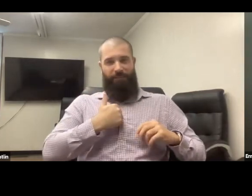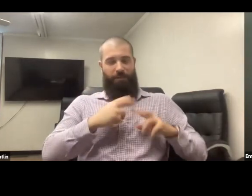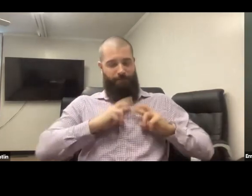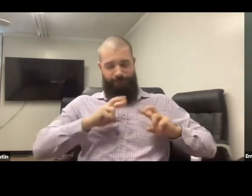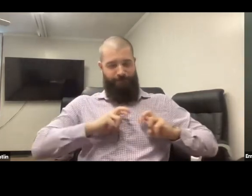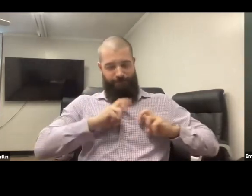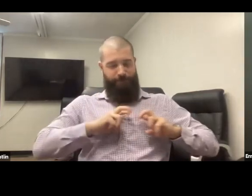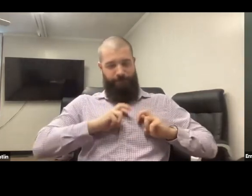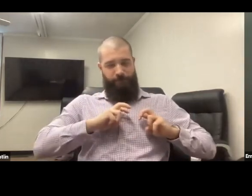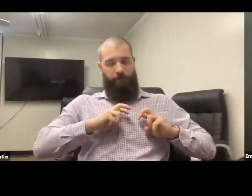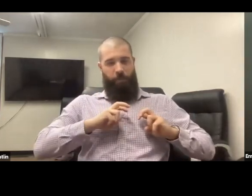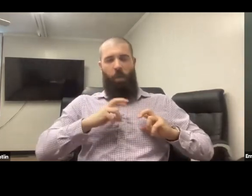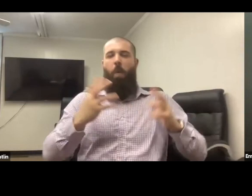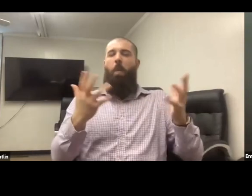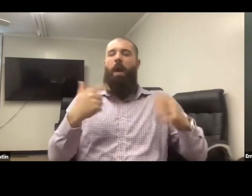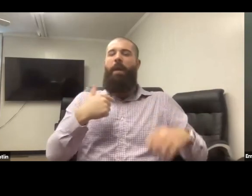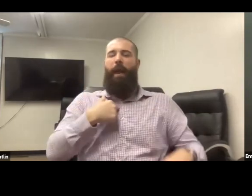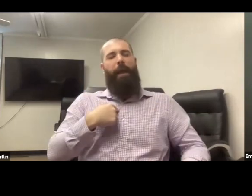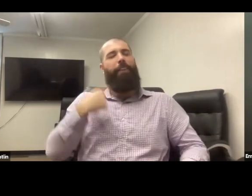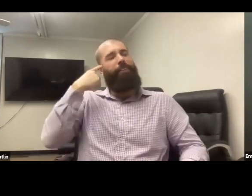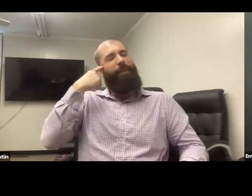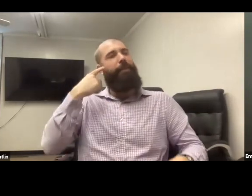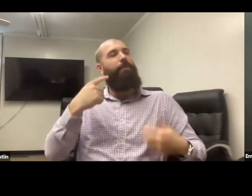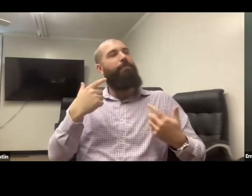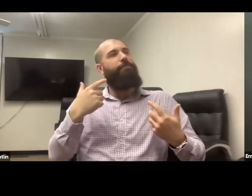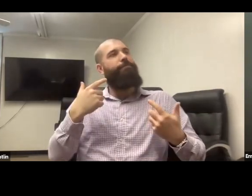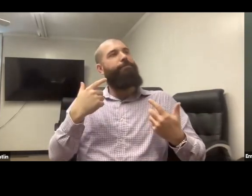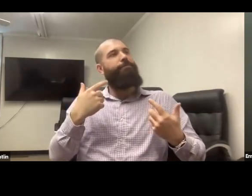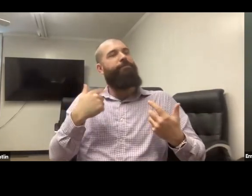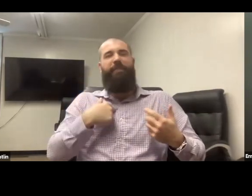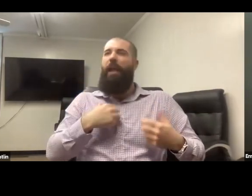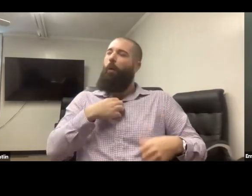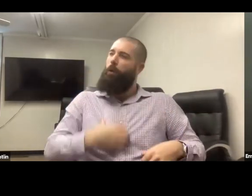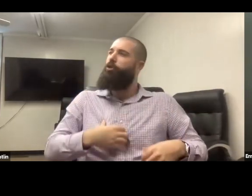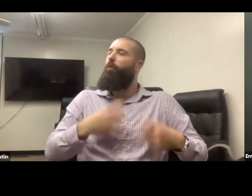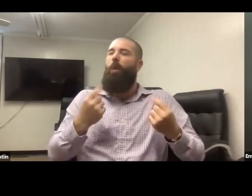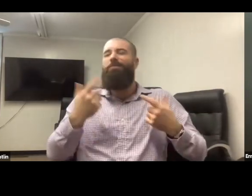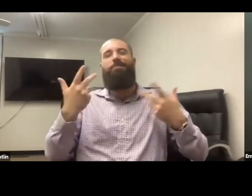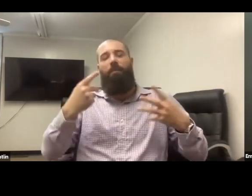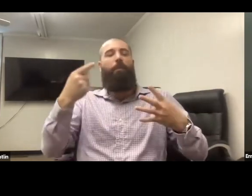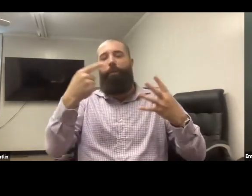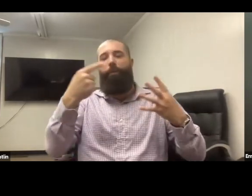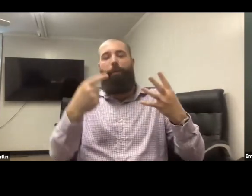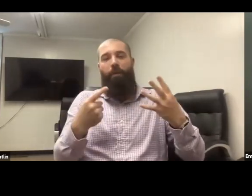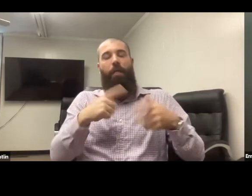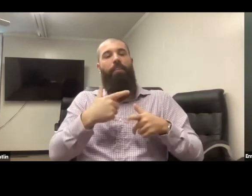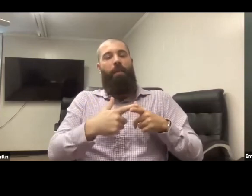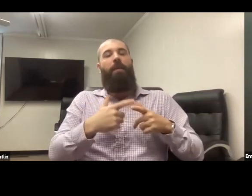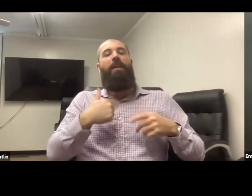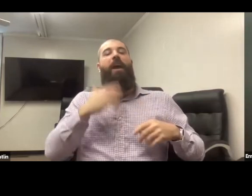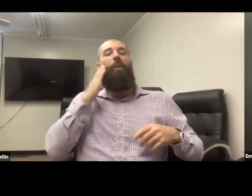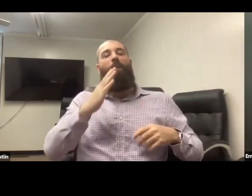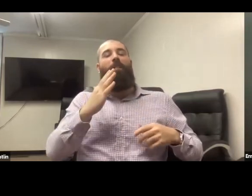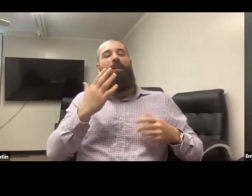I have a tendency to analyze my feelings and myself. And what I think or wish or want